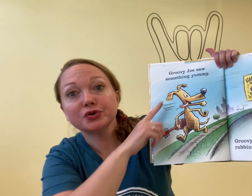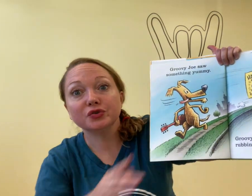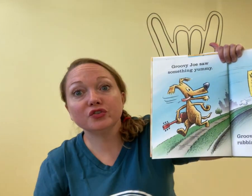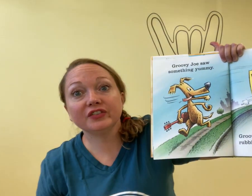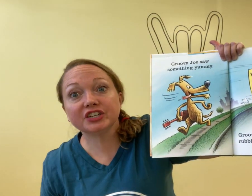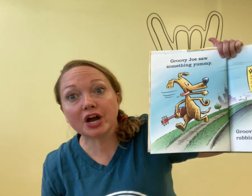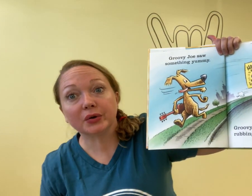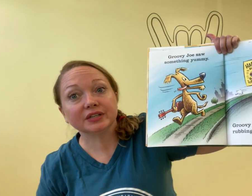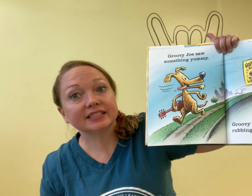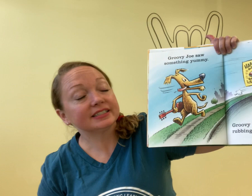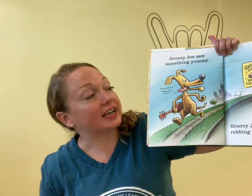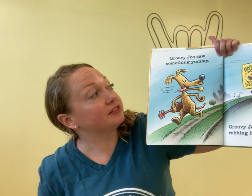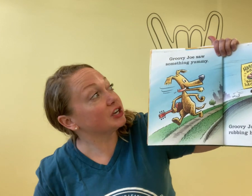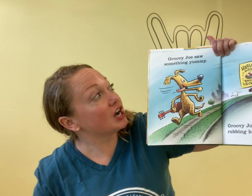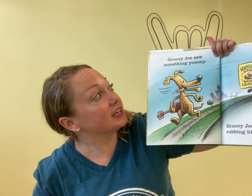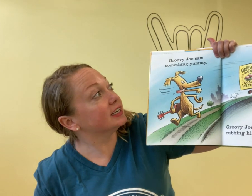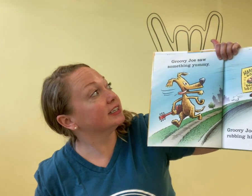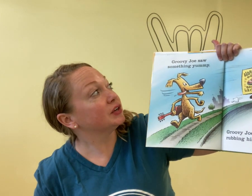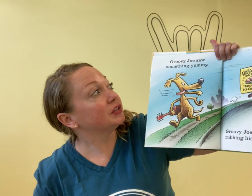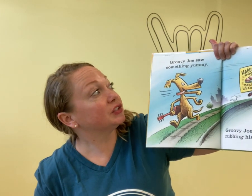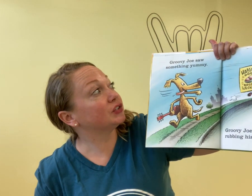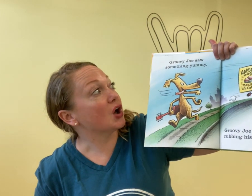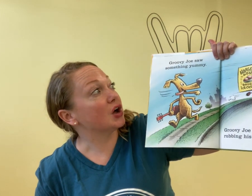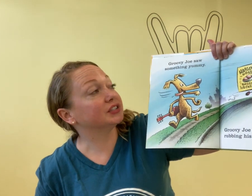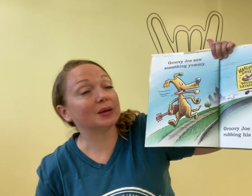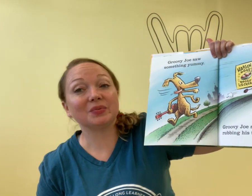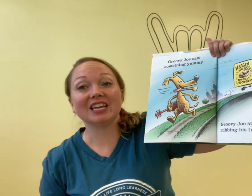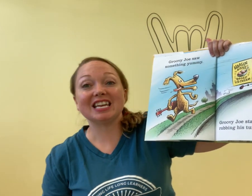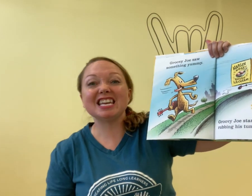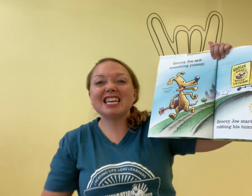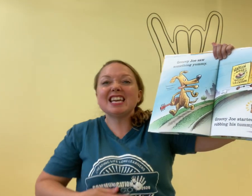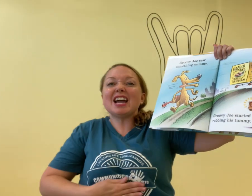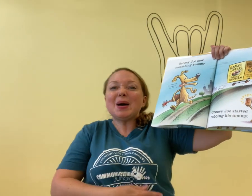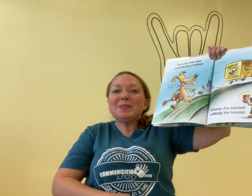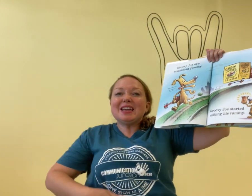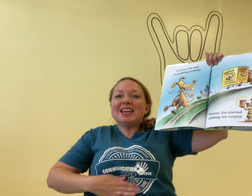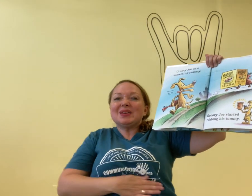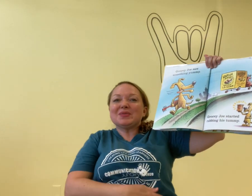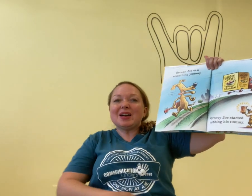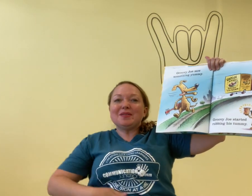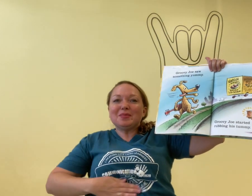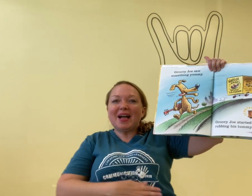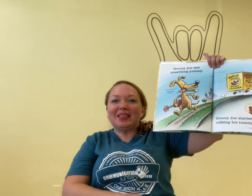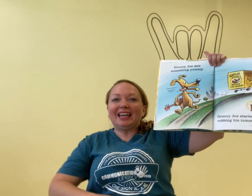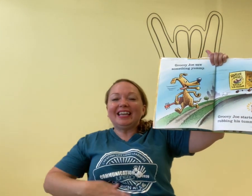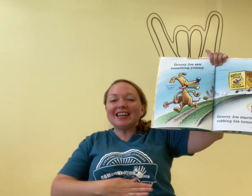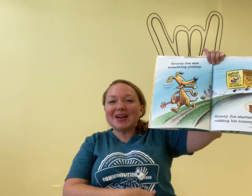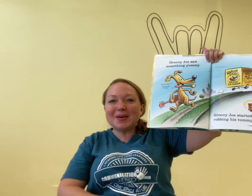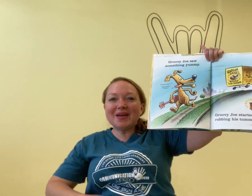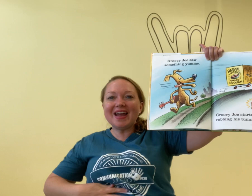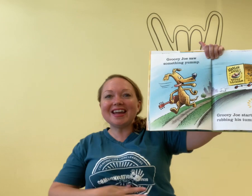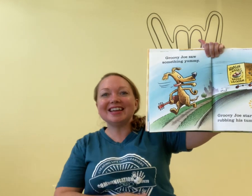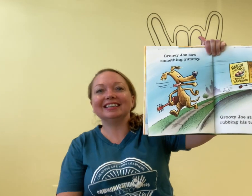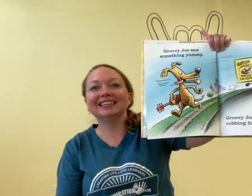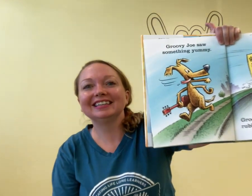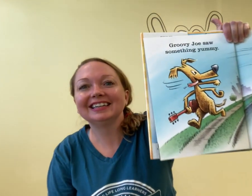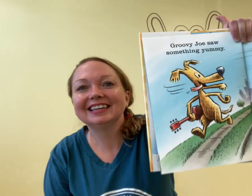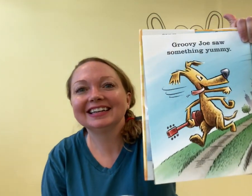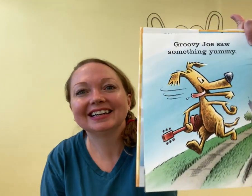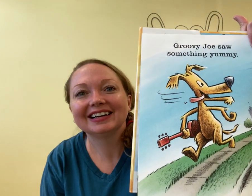Groovy Joe, sign for dog, saw something yummy. Rub your belly, yummy. What